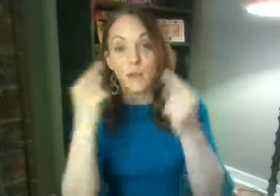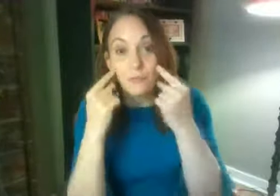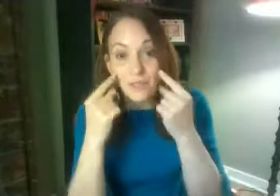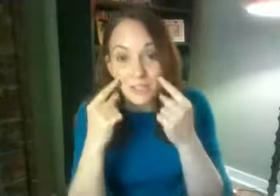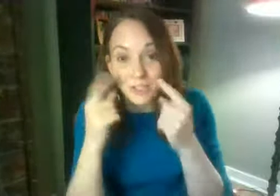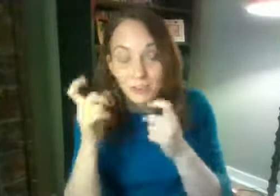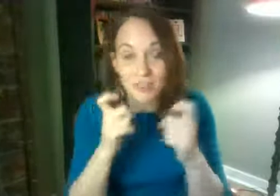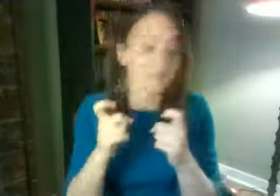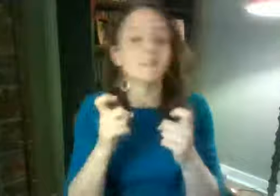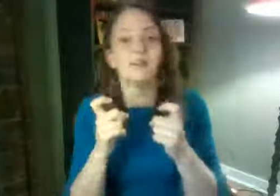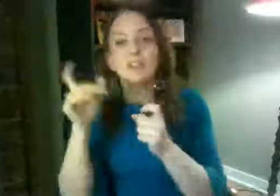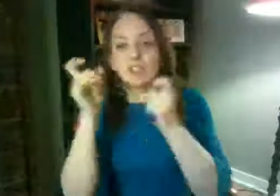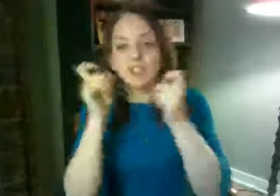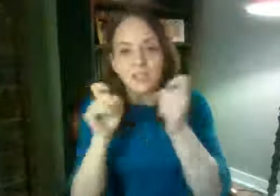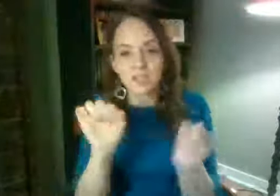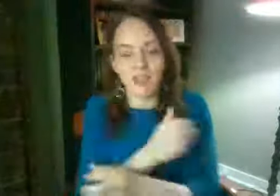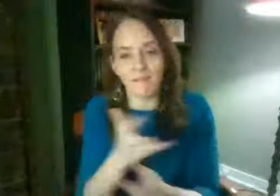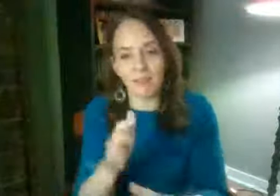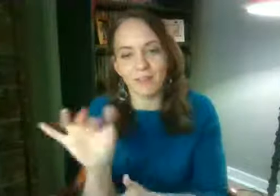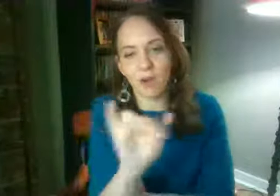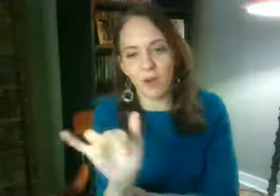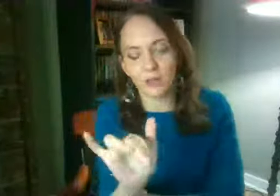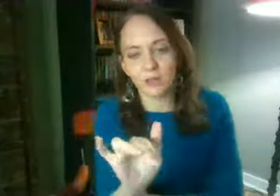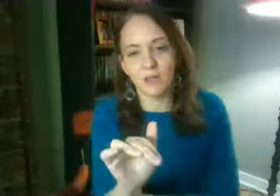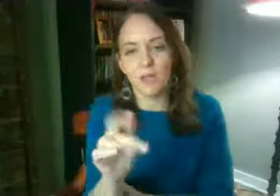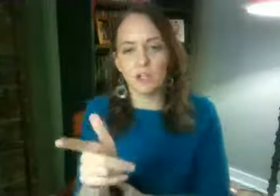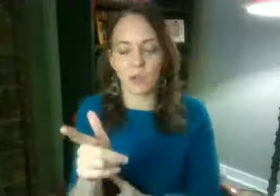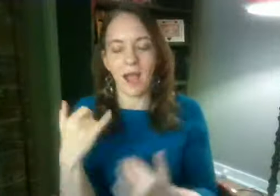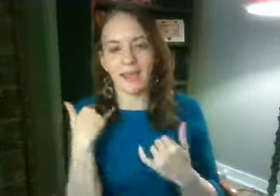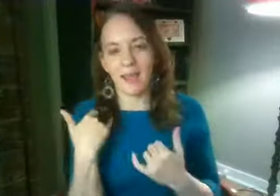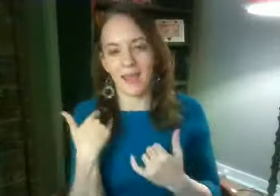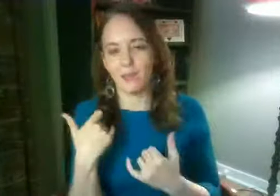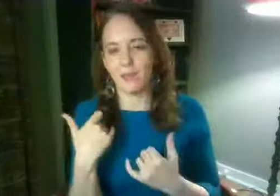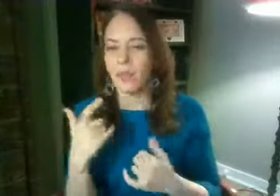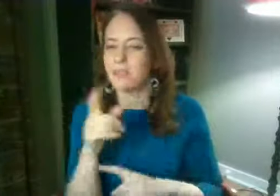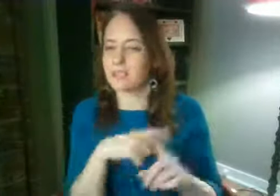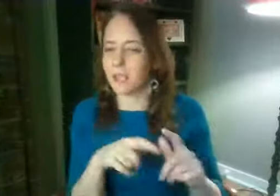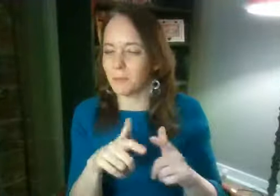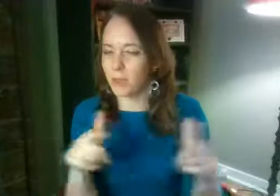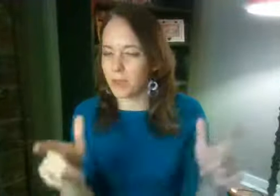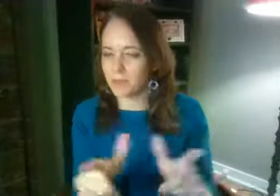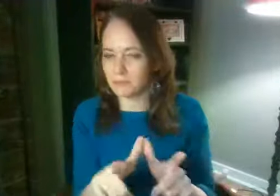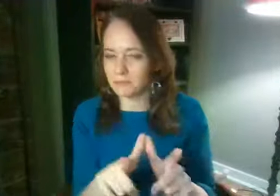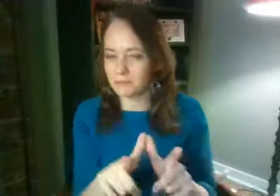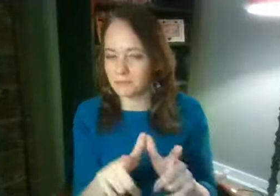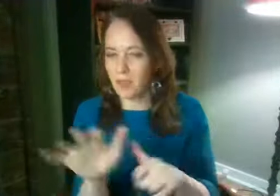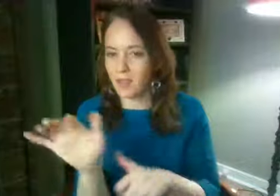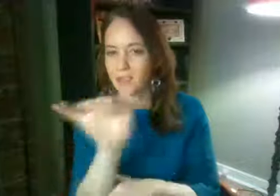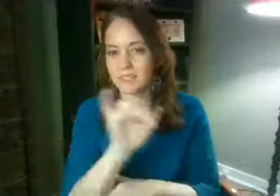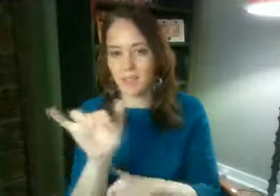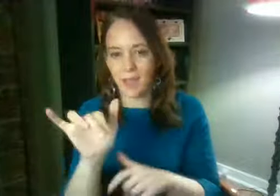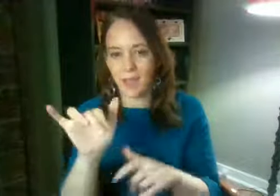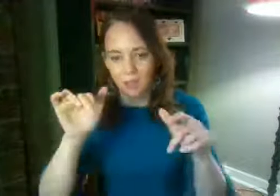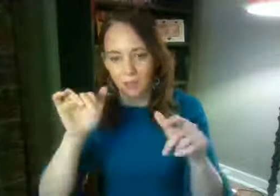So facial expression changes everything also. So I can have the same location, the same hand